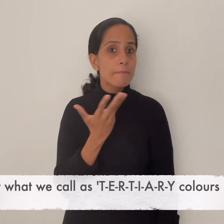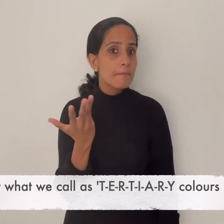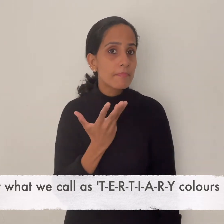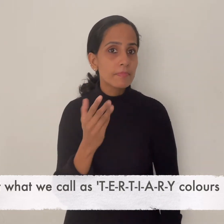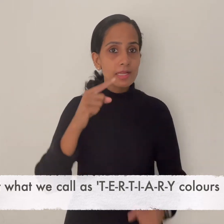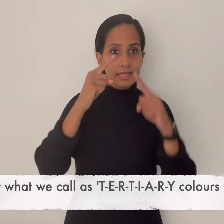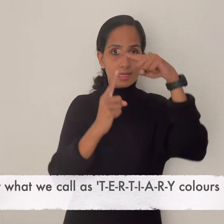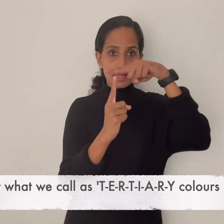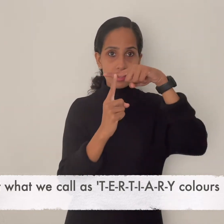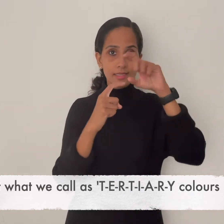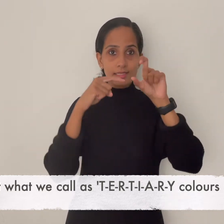tertiary colors.